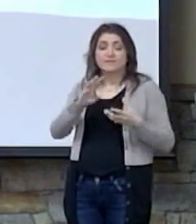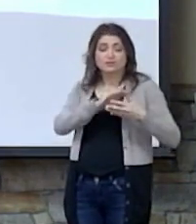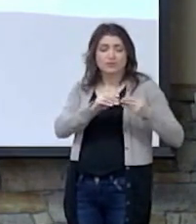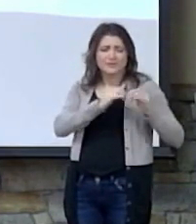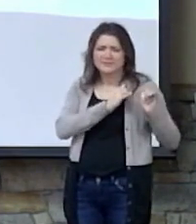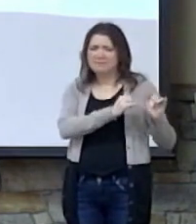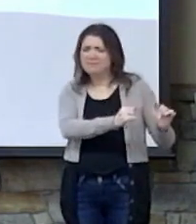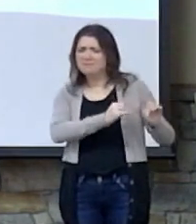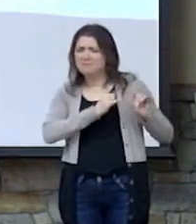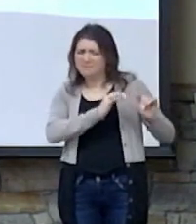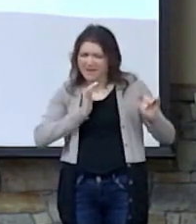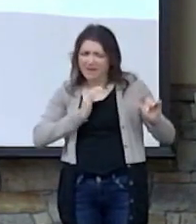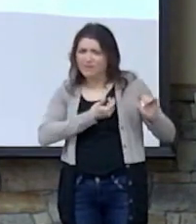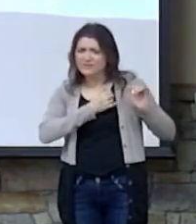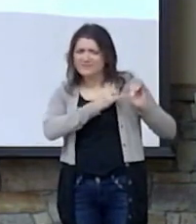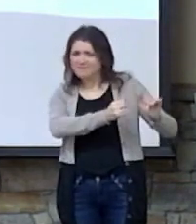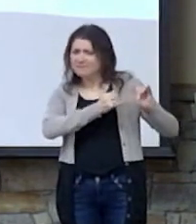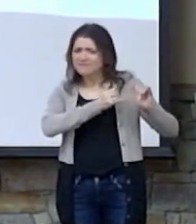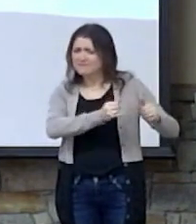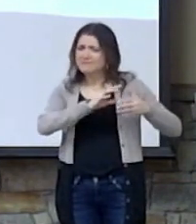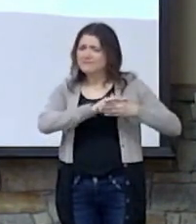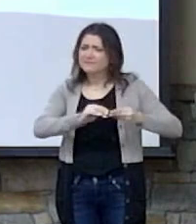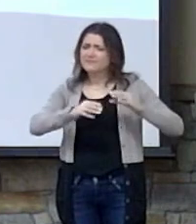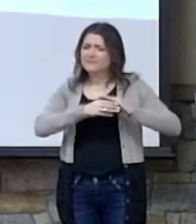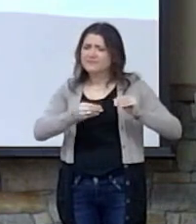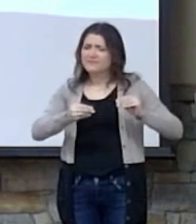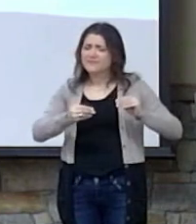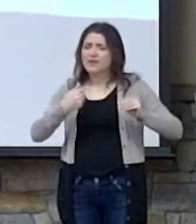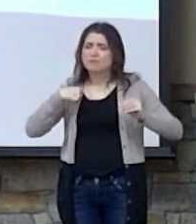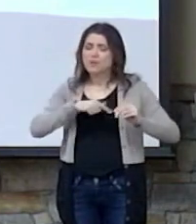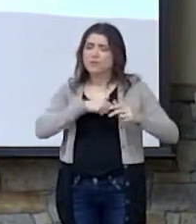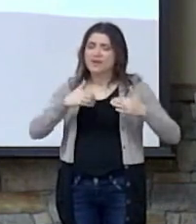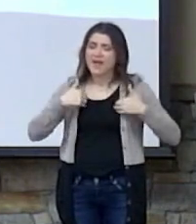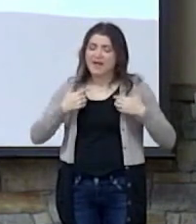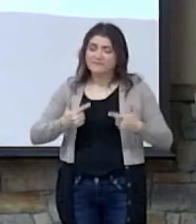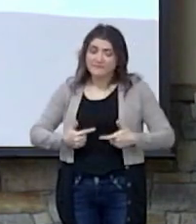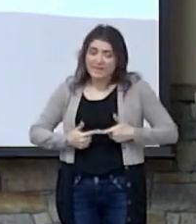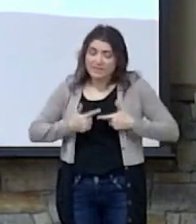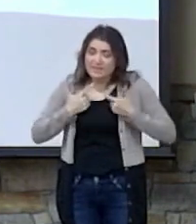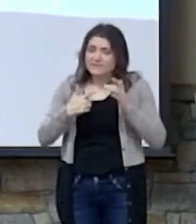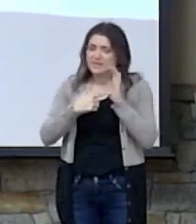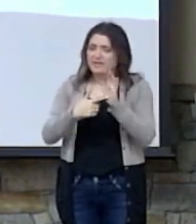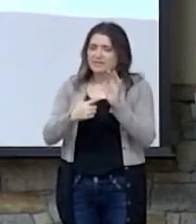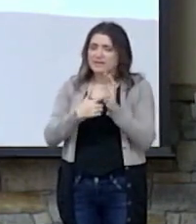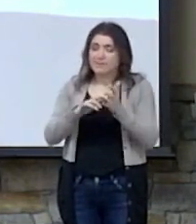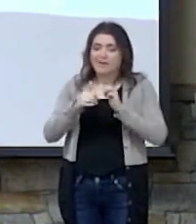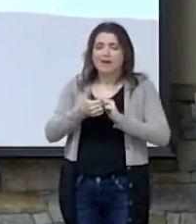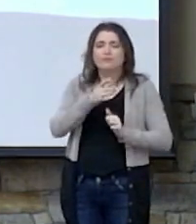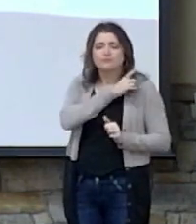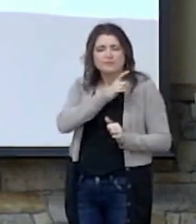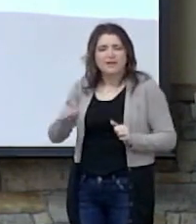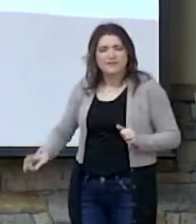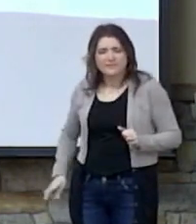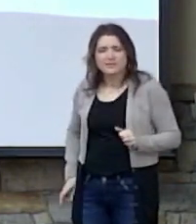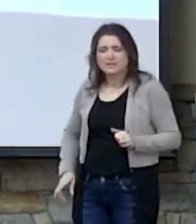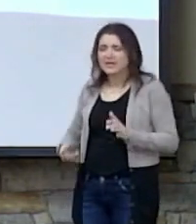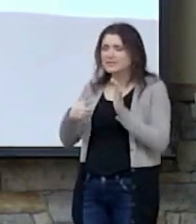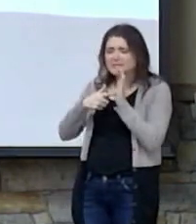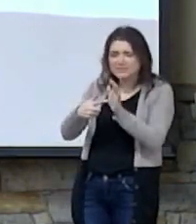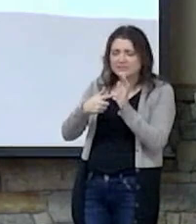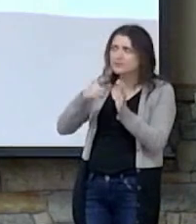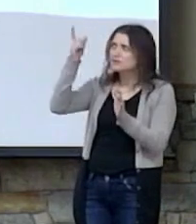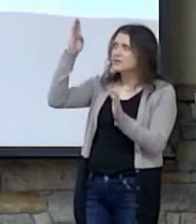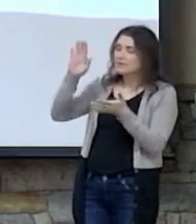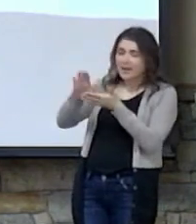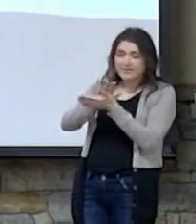story. And we get this living example through the life of David as he demonstrates God's kindness.